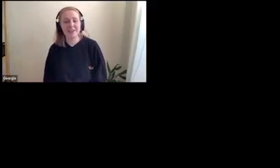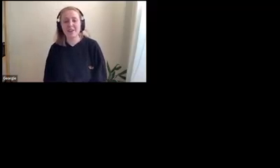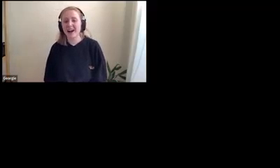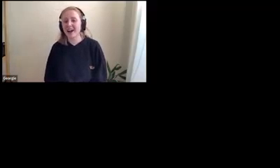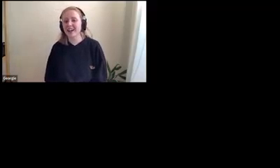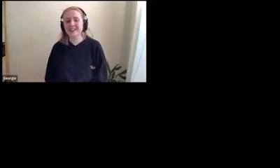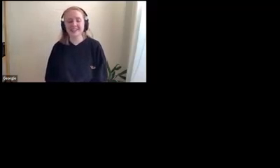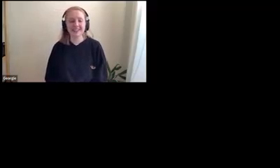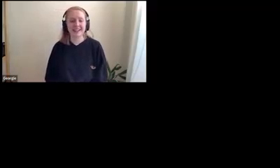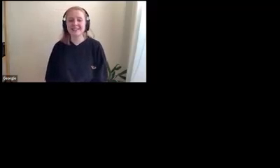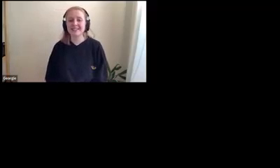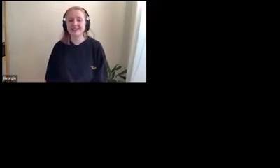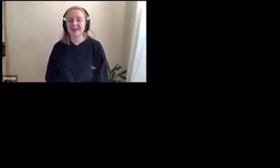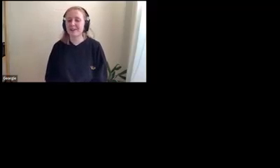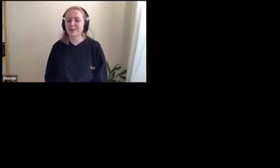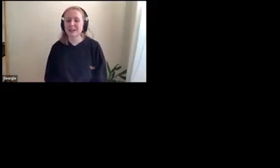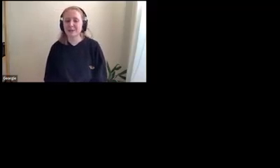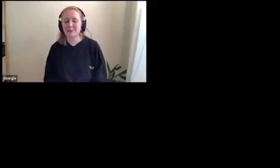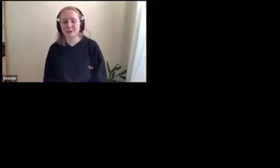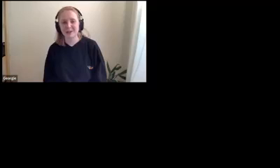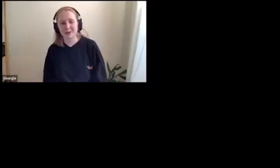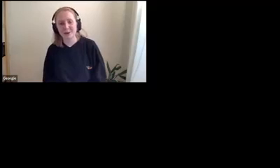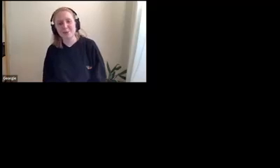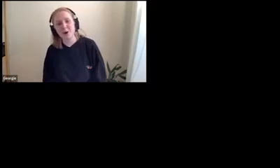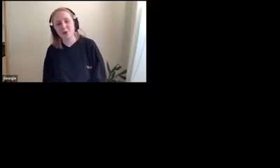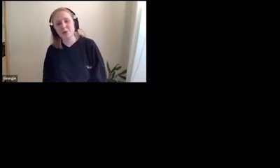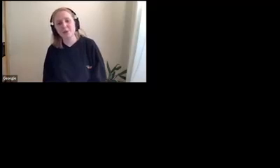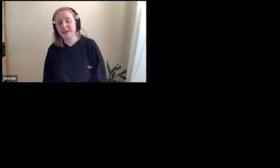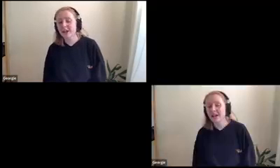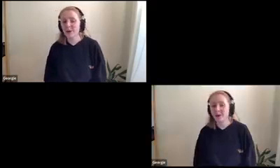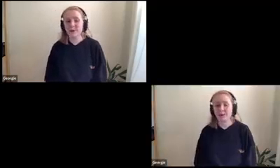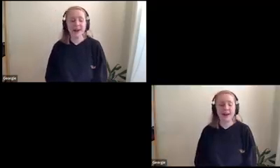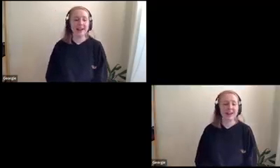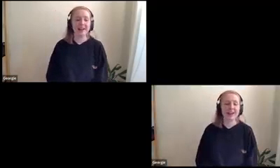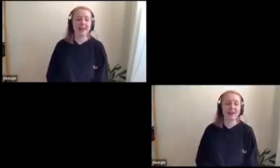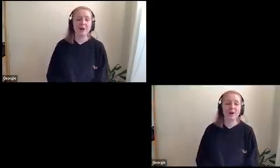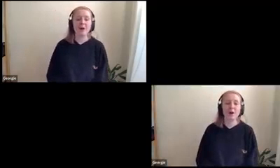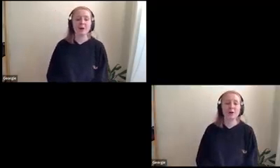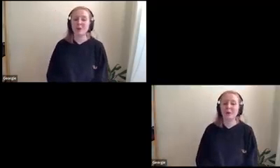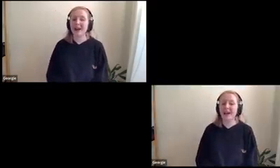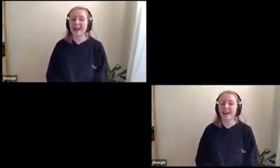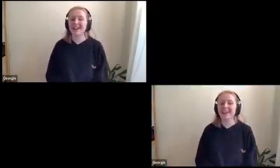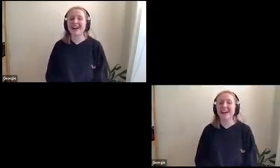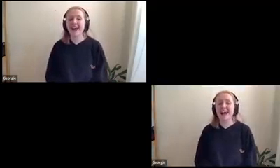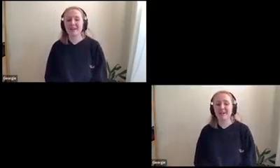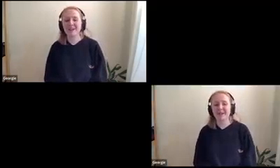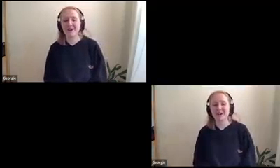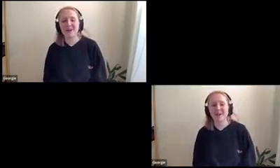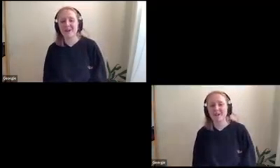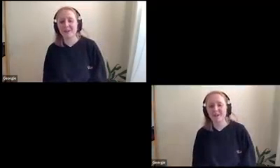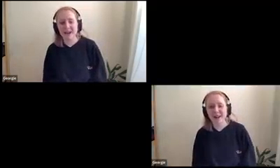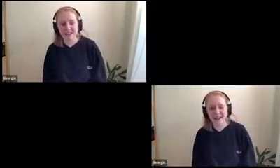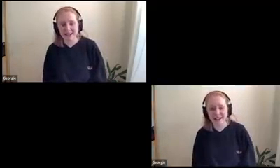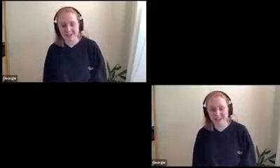if I didn't kiss the girls, my lips would grow a mouldy. Away, haul away, we'll haul away,